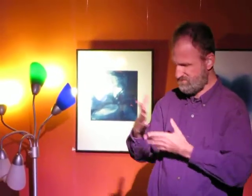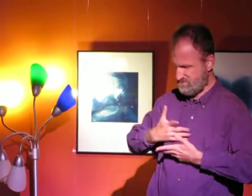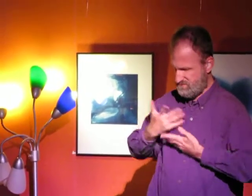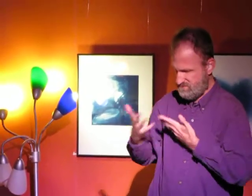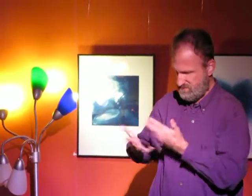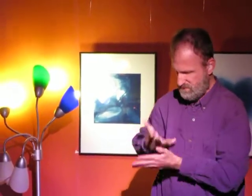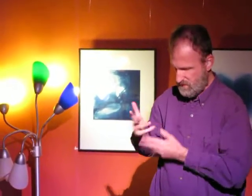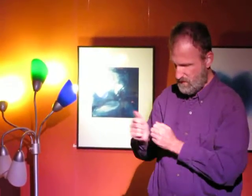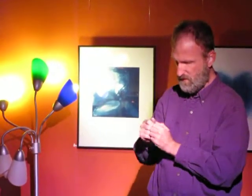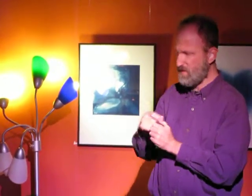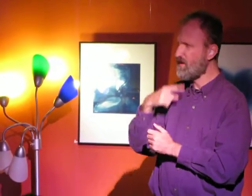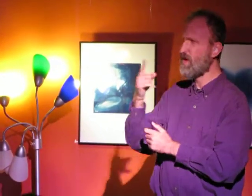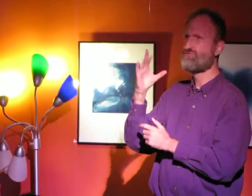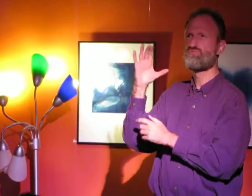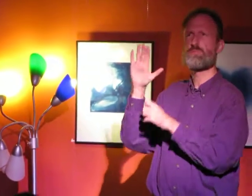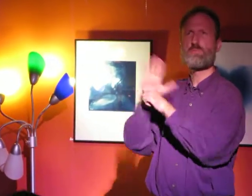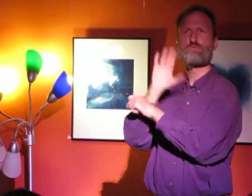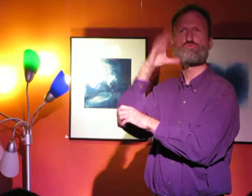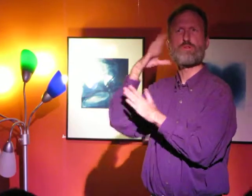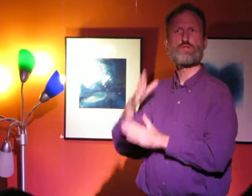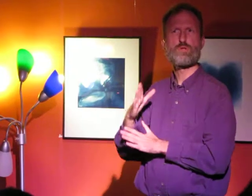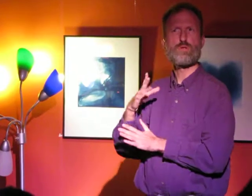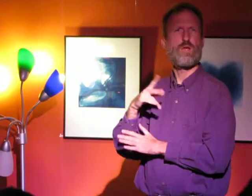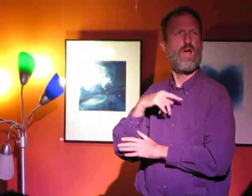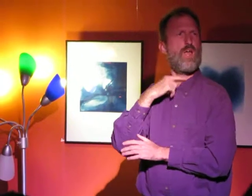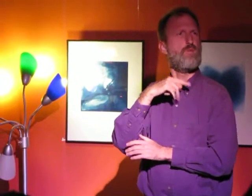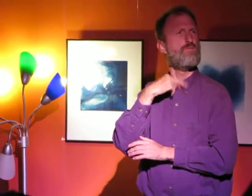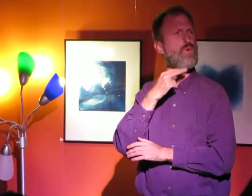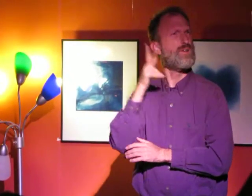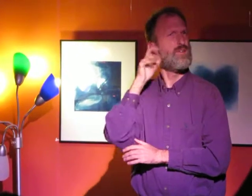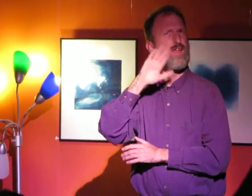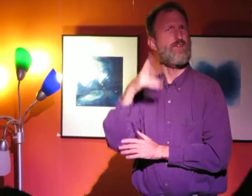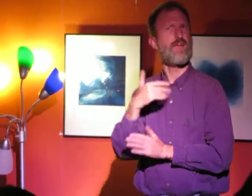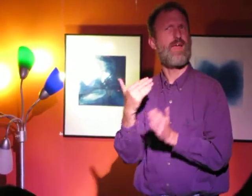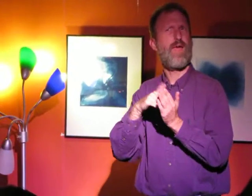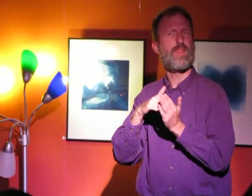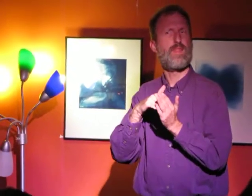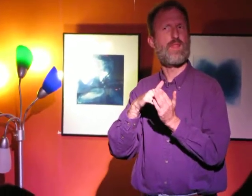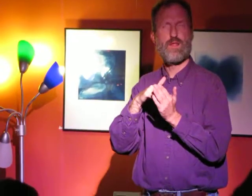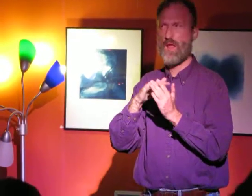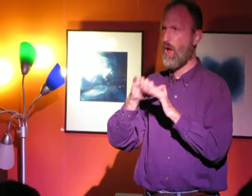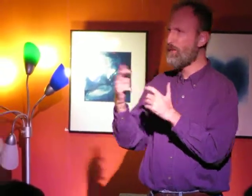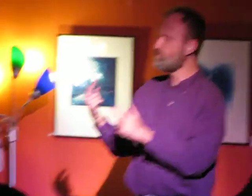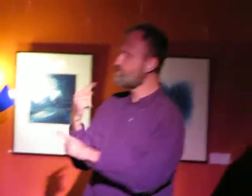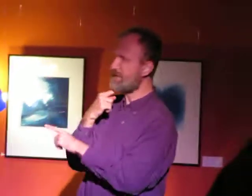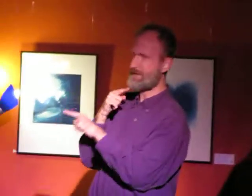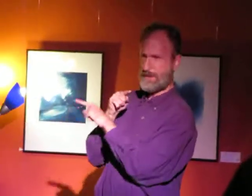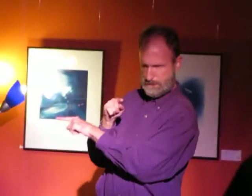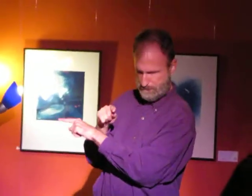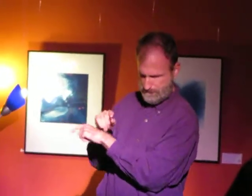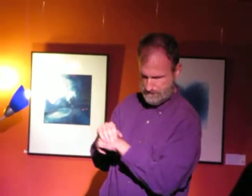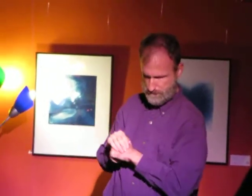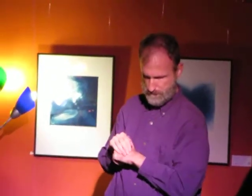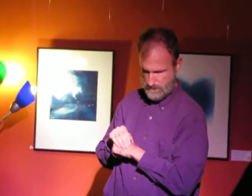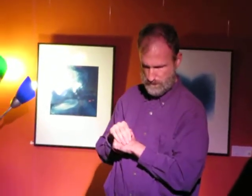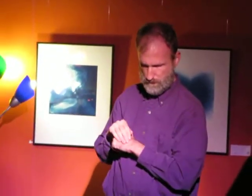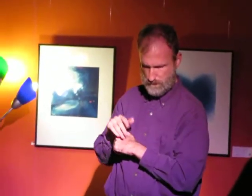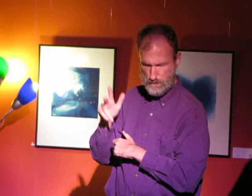Try to feel comfortable with telling a complete stranger, a woman's voice that you'll never hear again, how much you miss him while listening